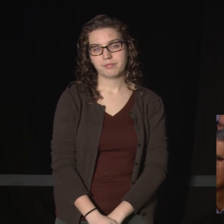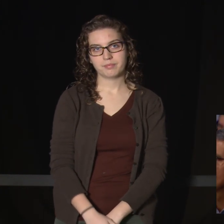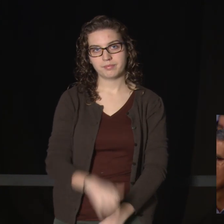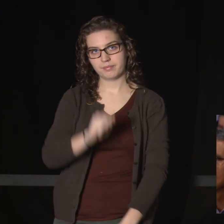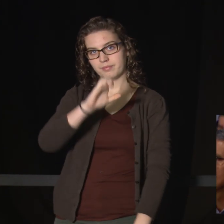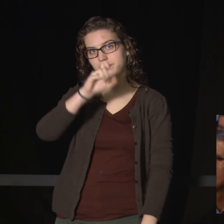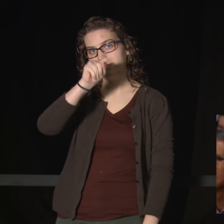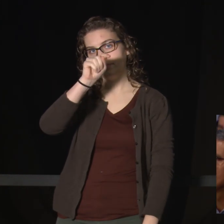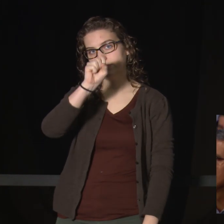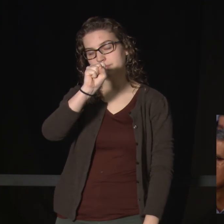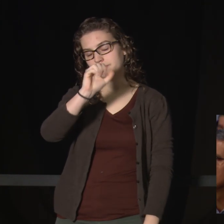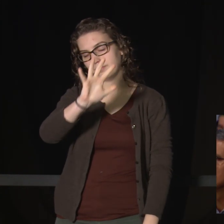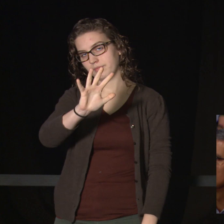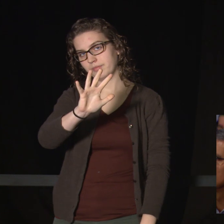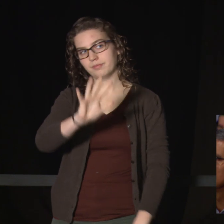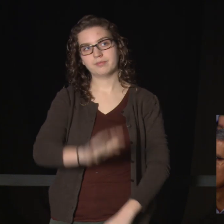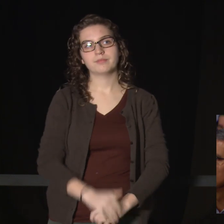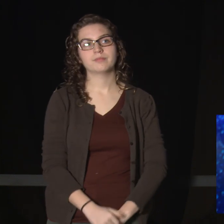Acts chapter